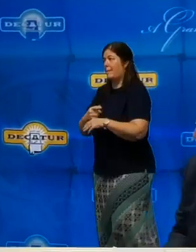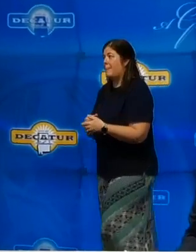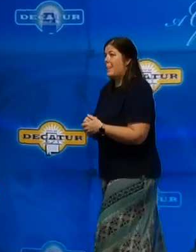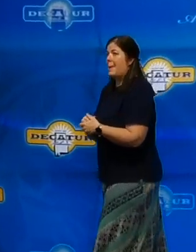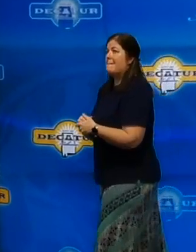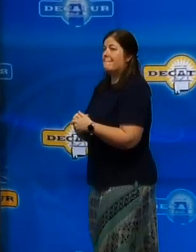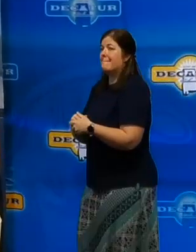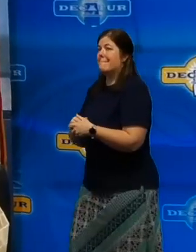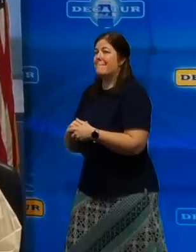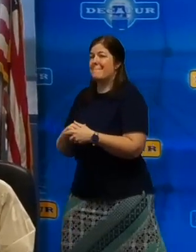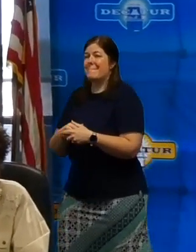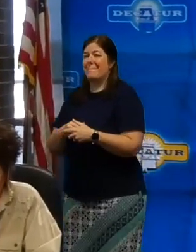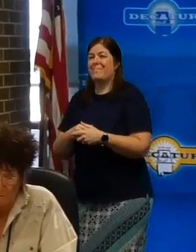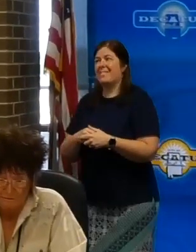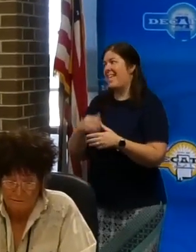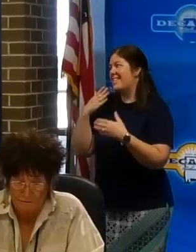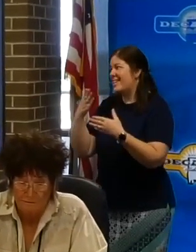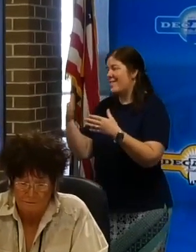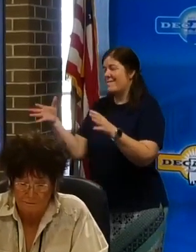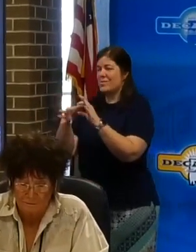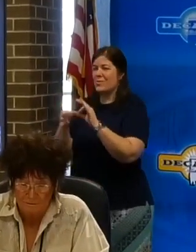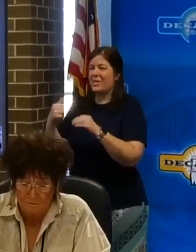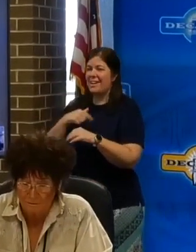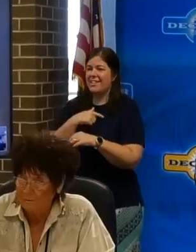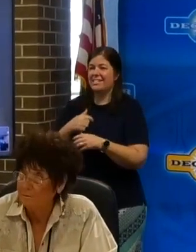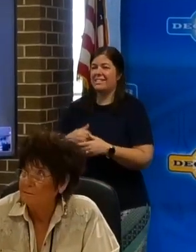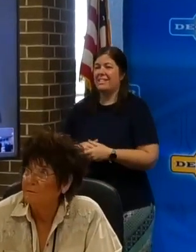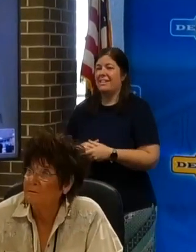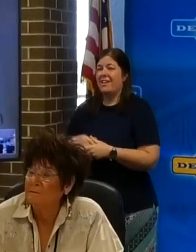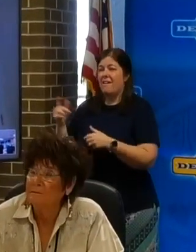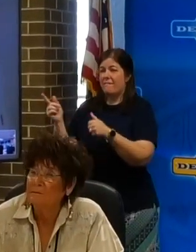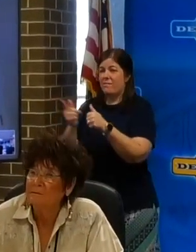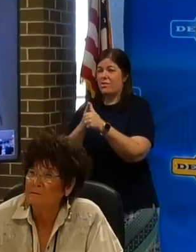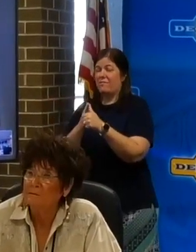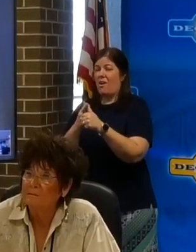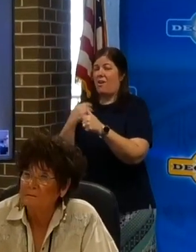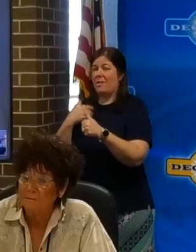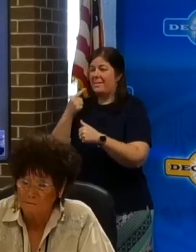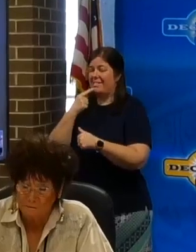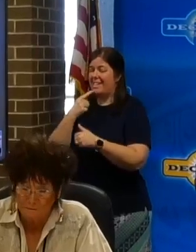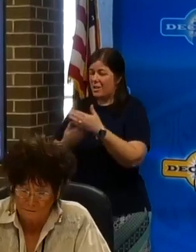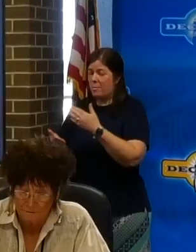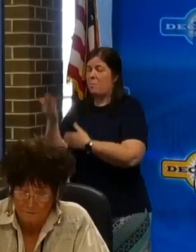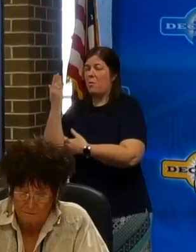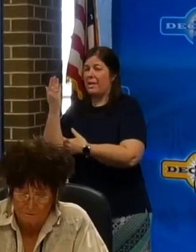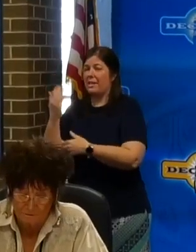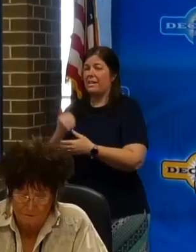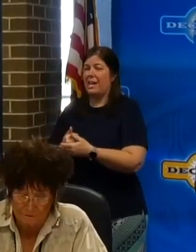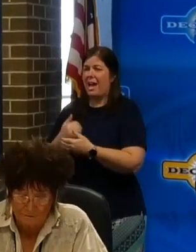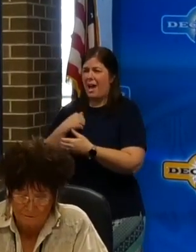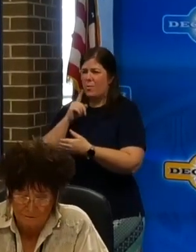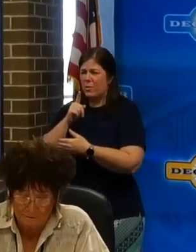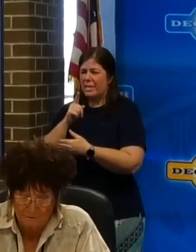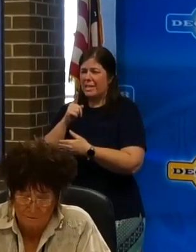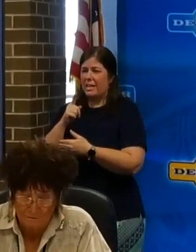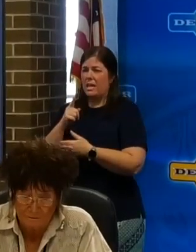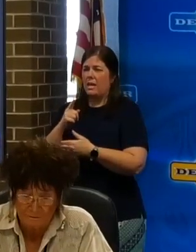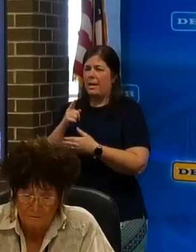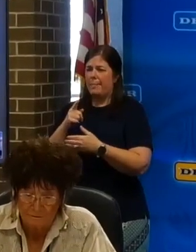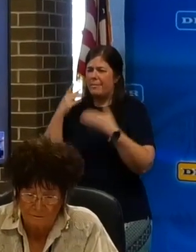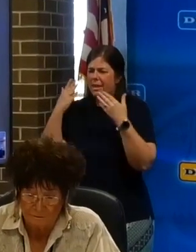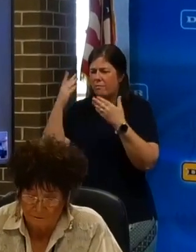Secretary, thank you for joining us. First of all, let me say good morning. I really appreciate Mayor